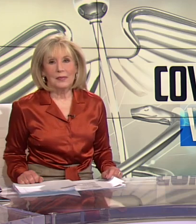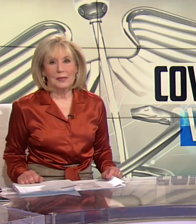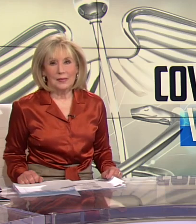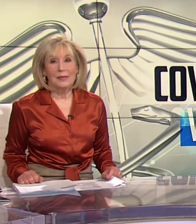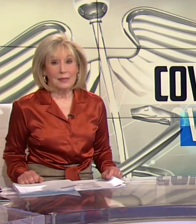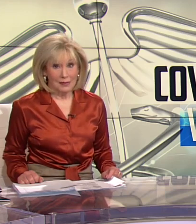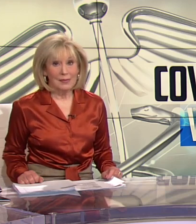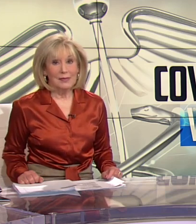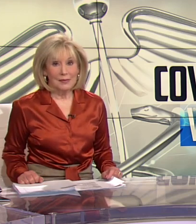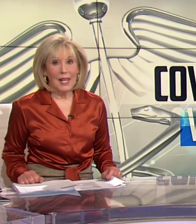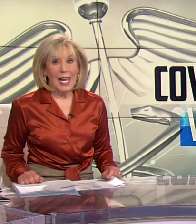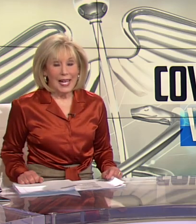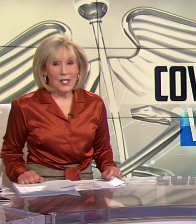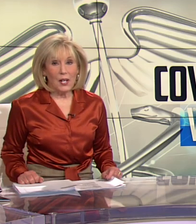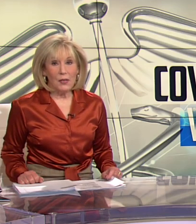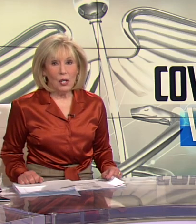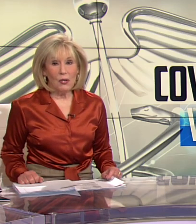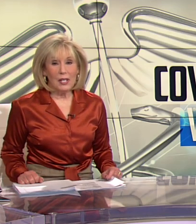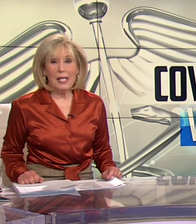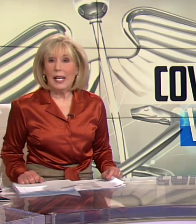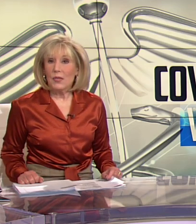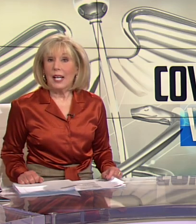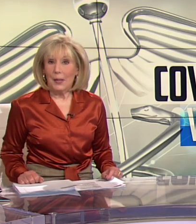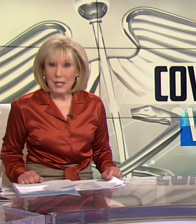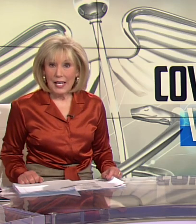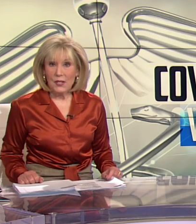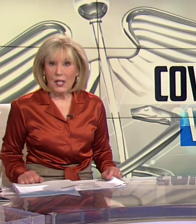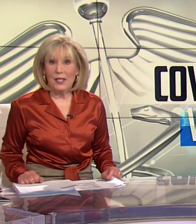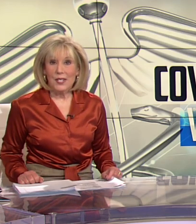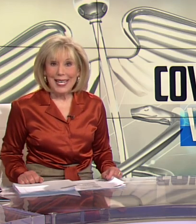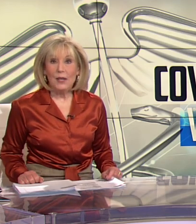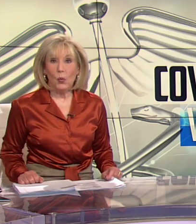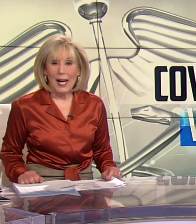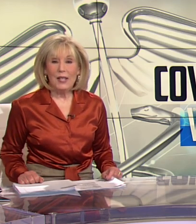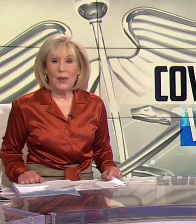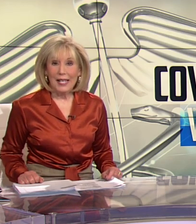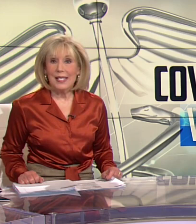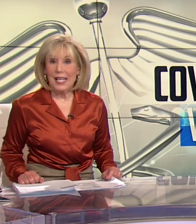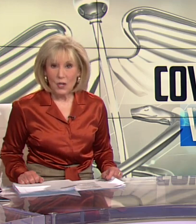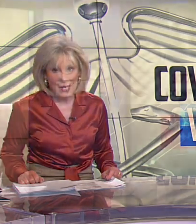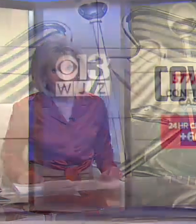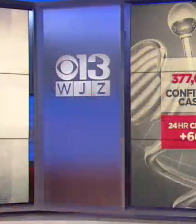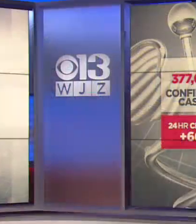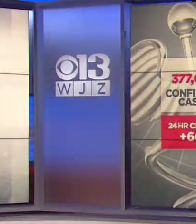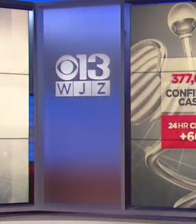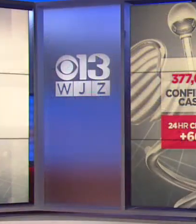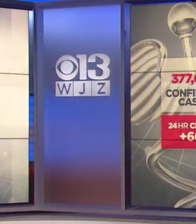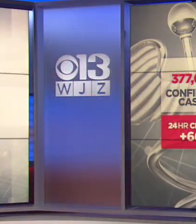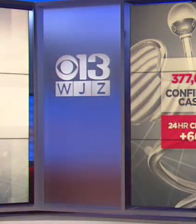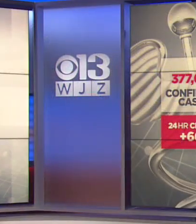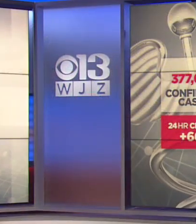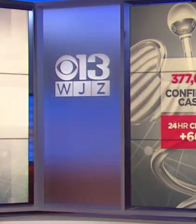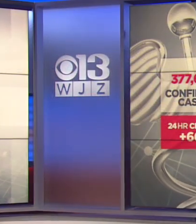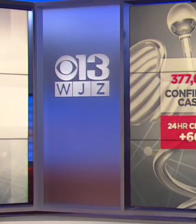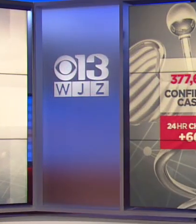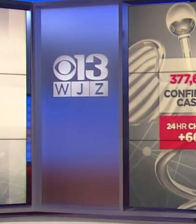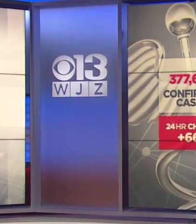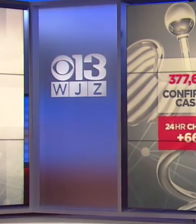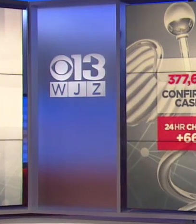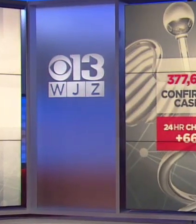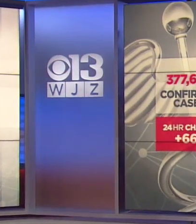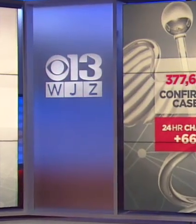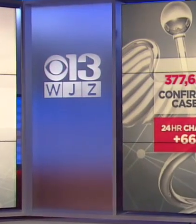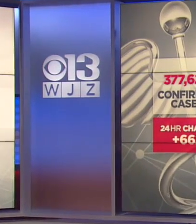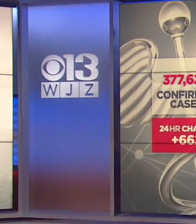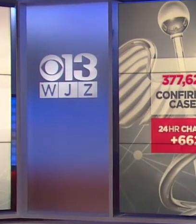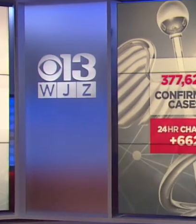And the other big story here at home today. Yes, Governor Hogan gives updates on the statewide vaccination effort. And this comes as the key